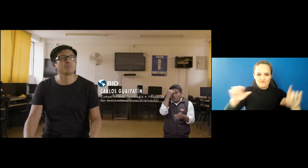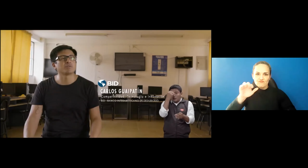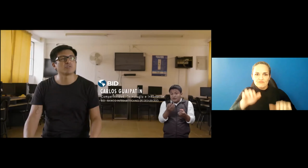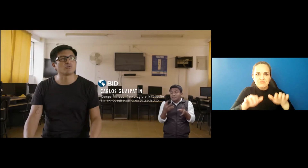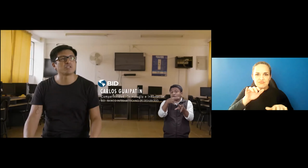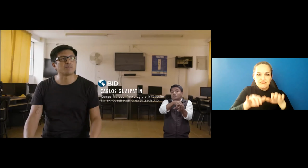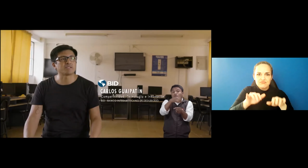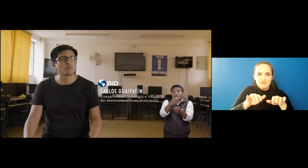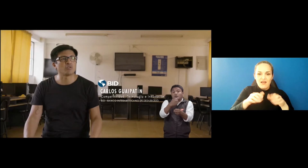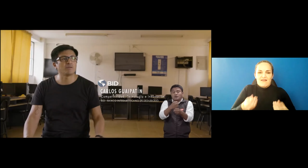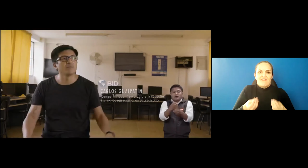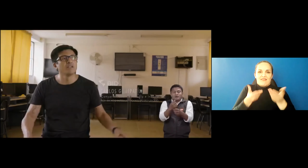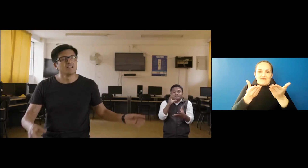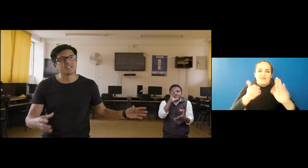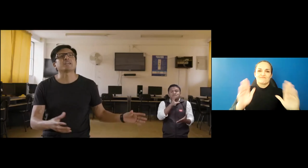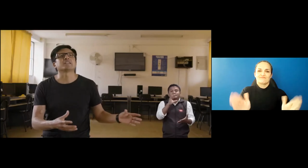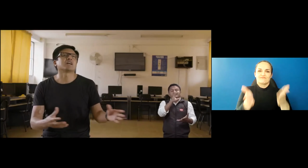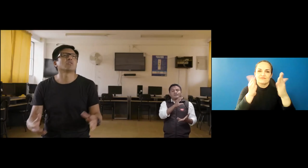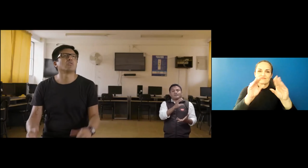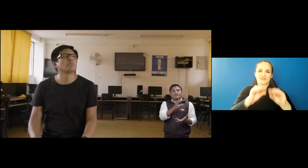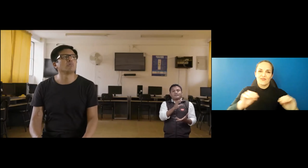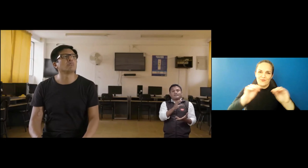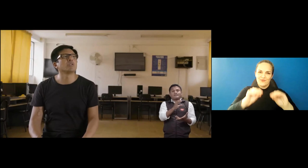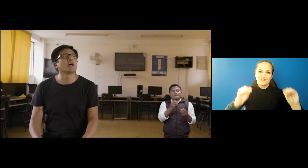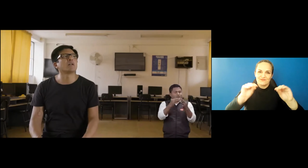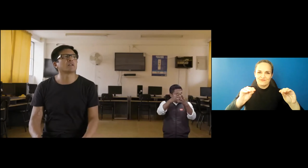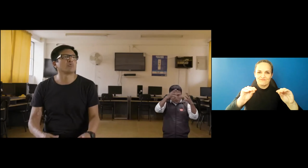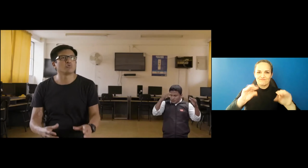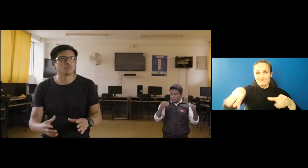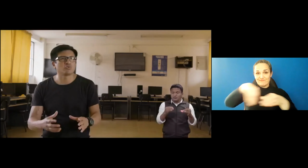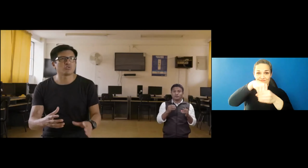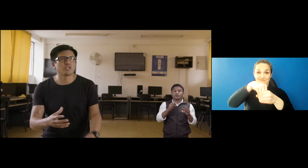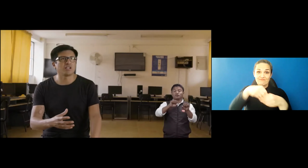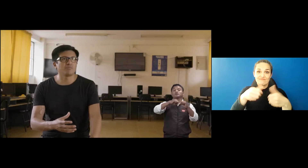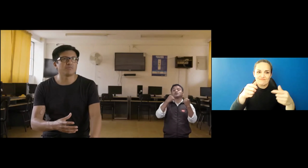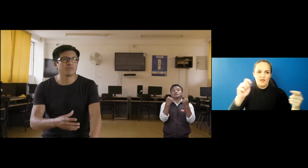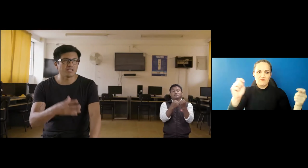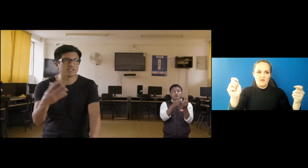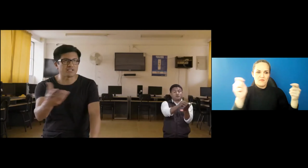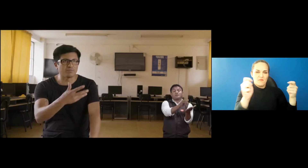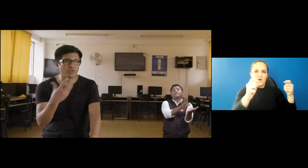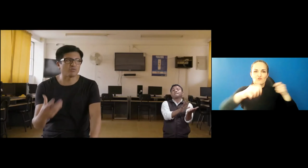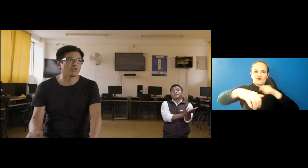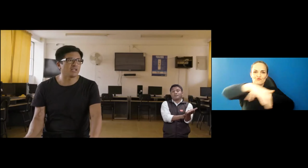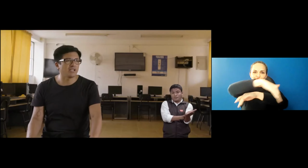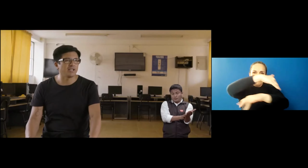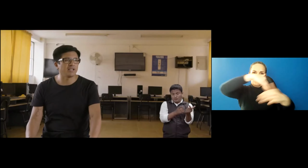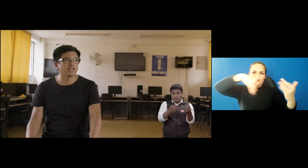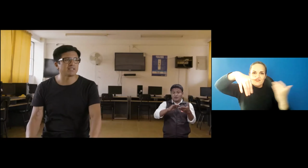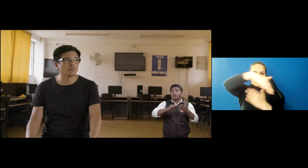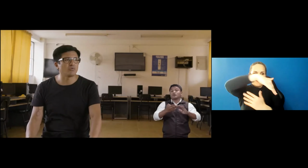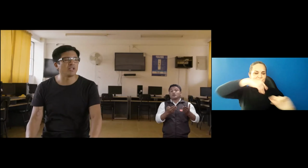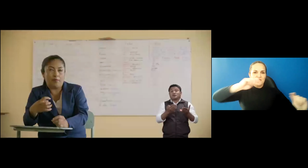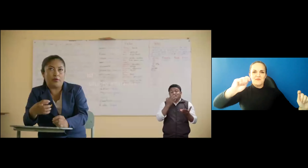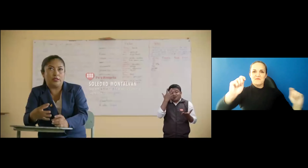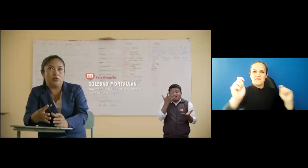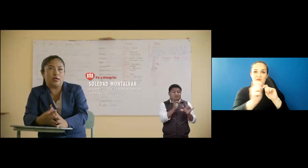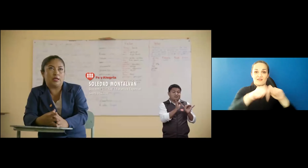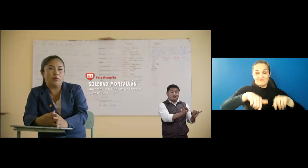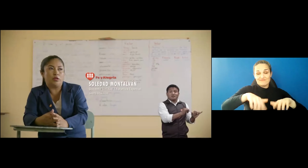us to foster greater inclusion with persons who are disabled, we've brought